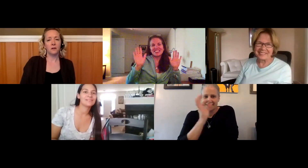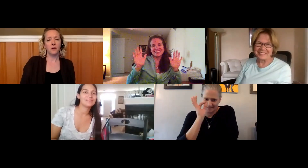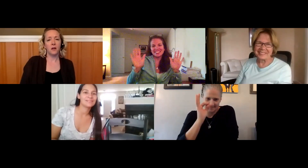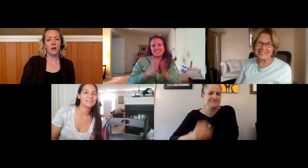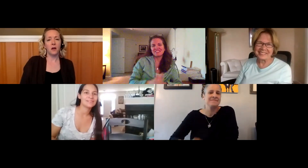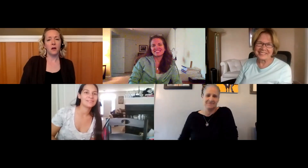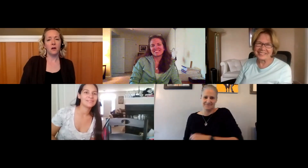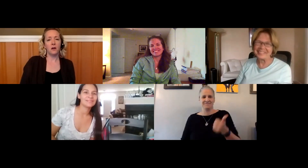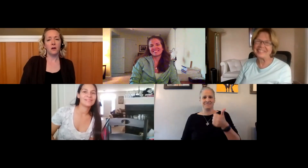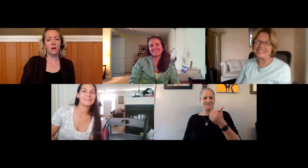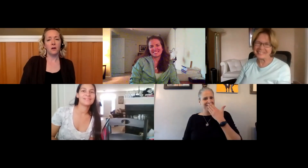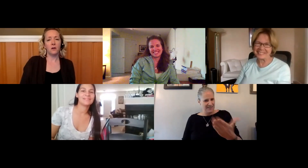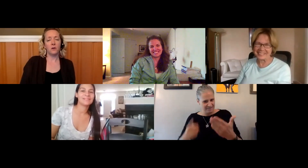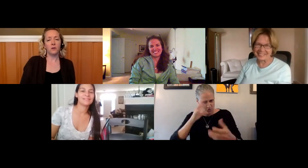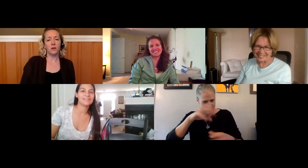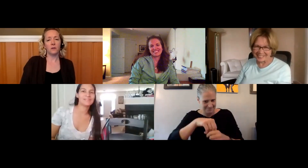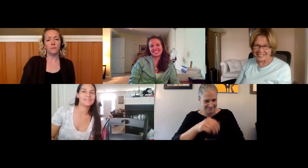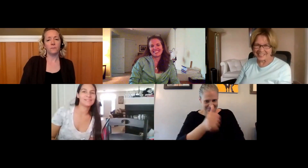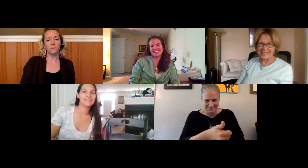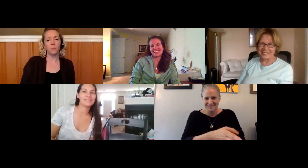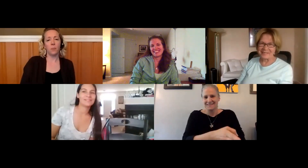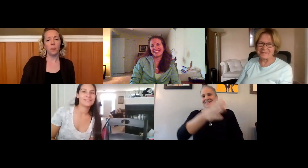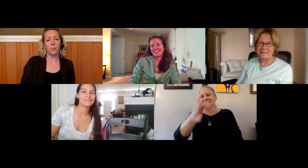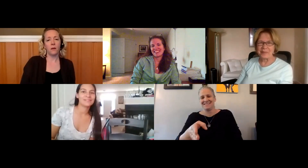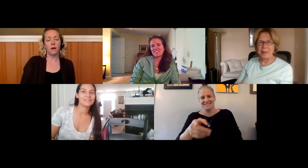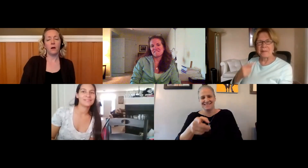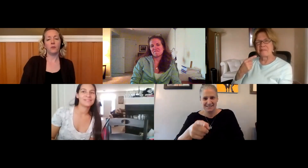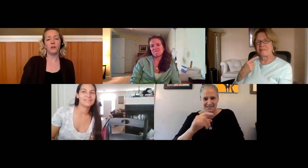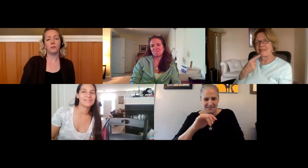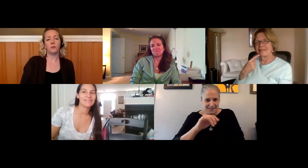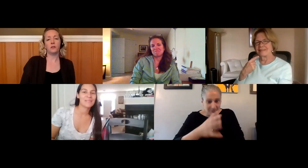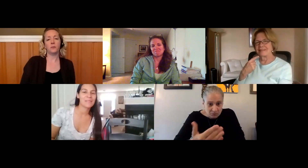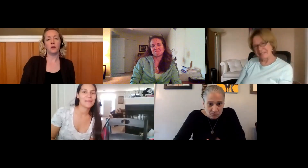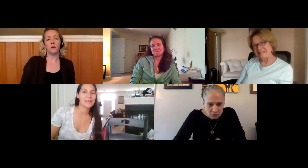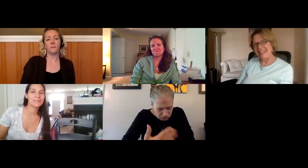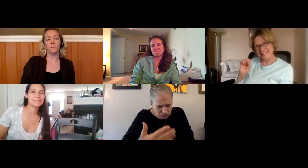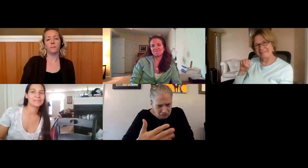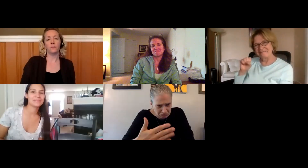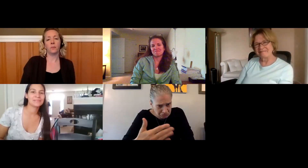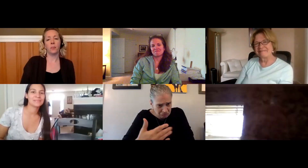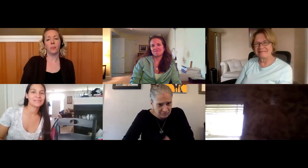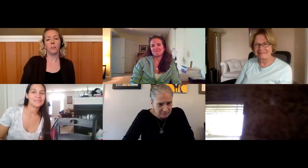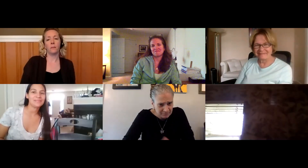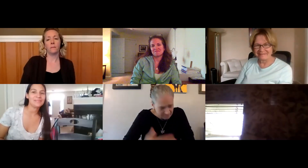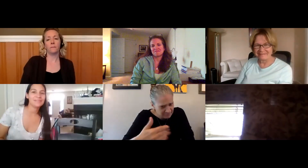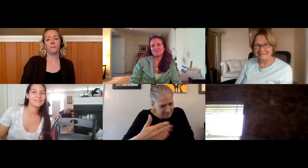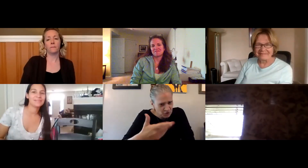That's all. Oh, okay. All right, well, thanks for participating.